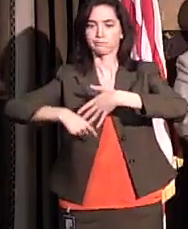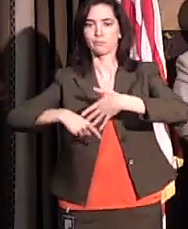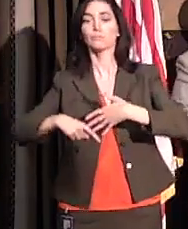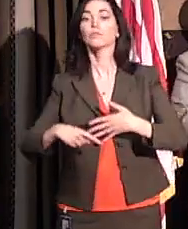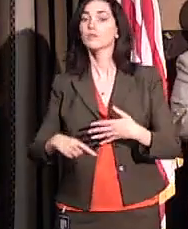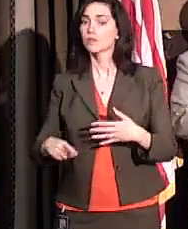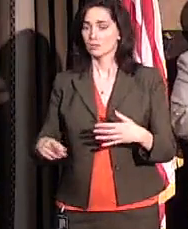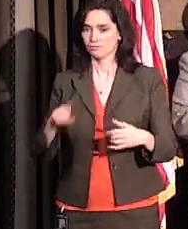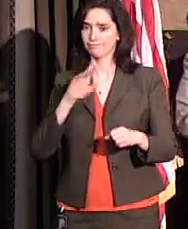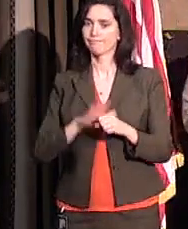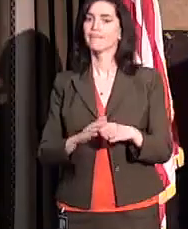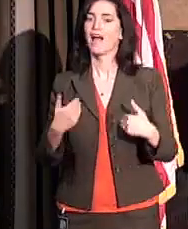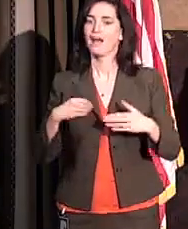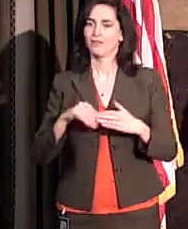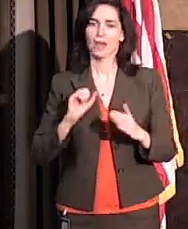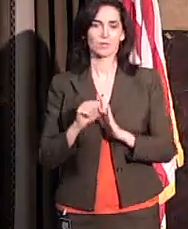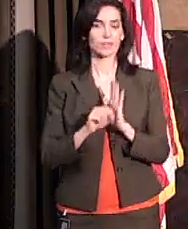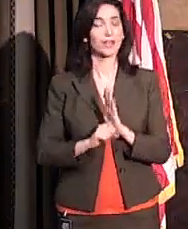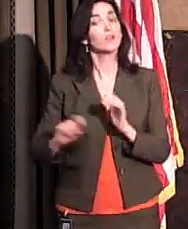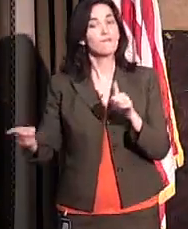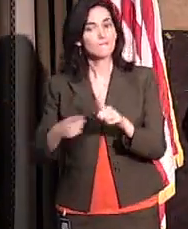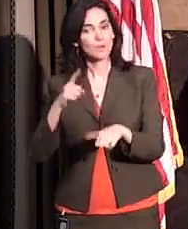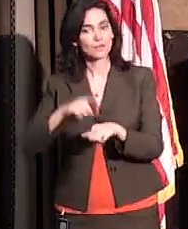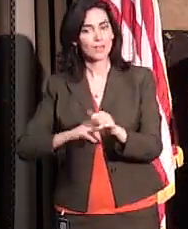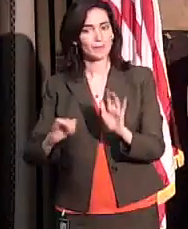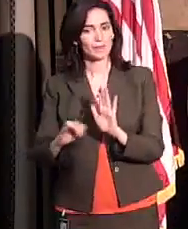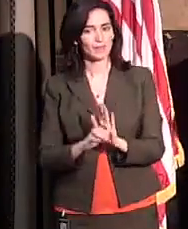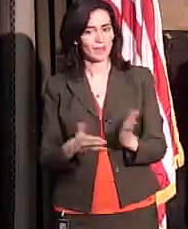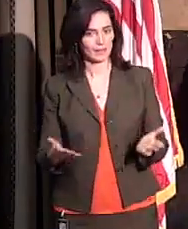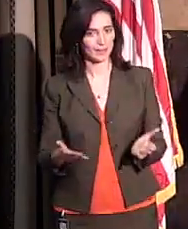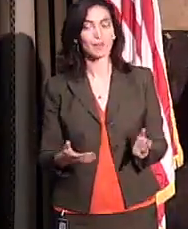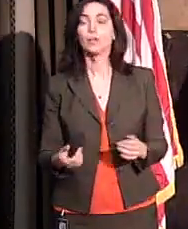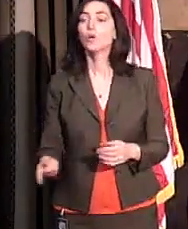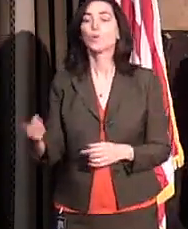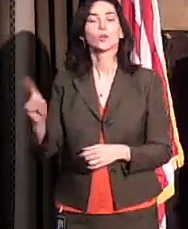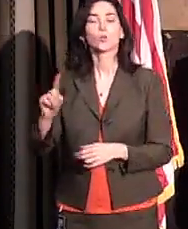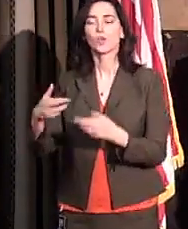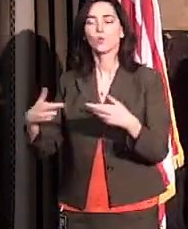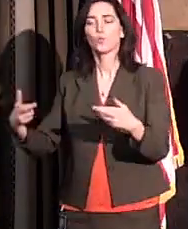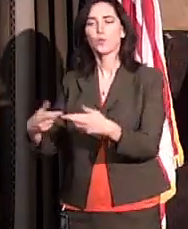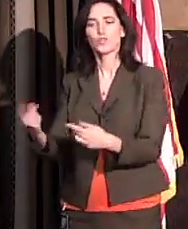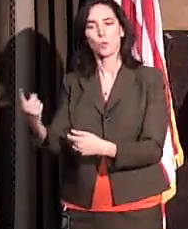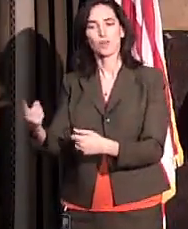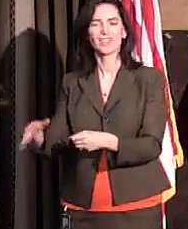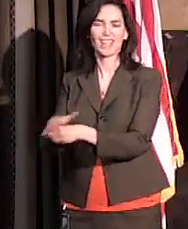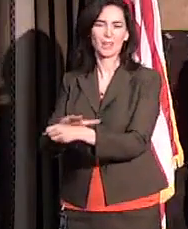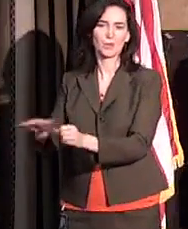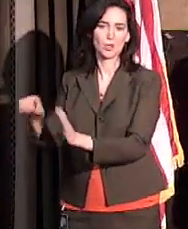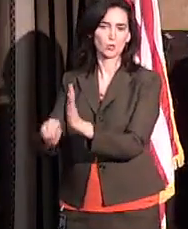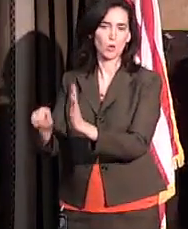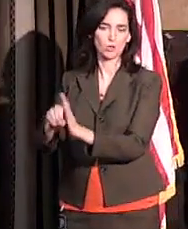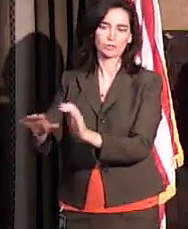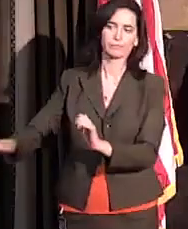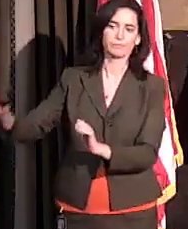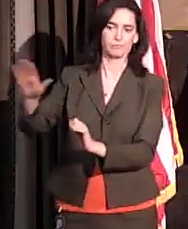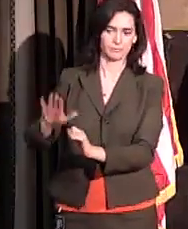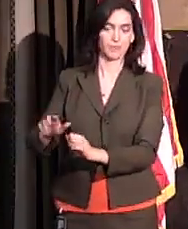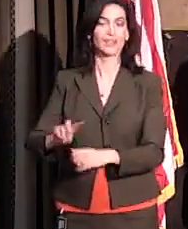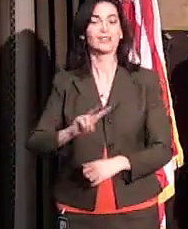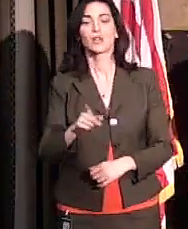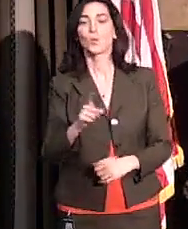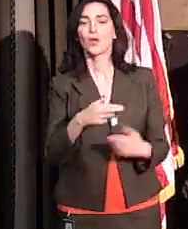confirmed cases of the Brazil variant. One case was identified in Region 1, which is the greater New Orleans area. The second was identified